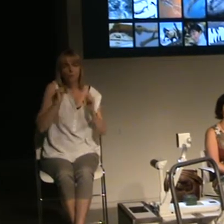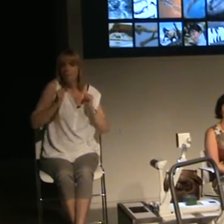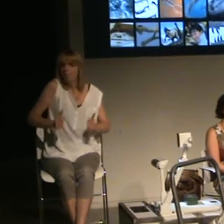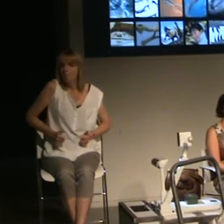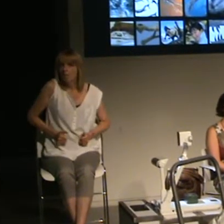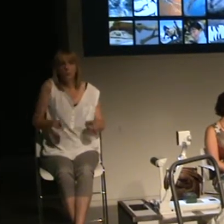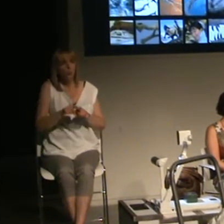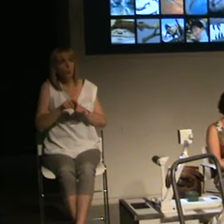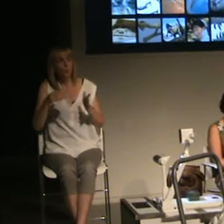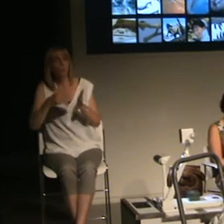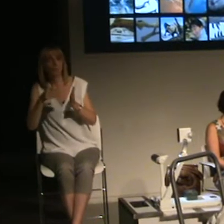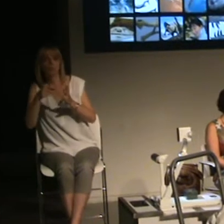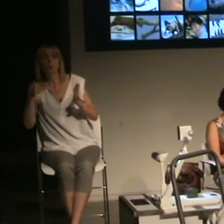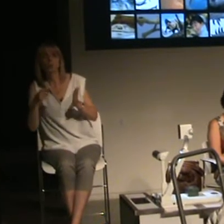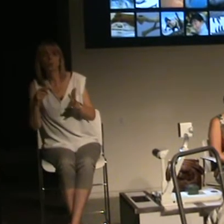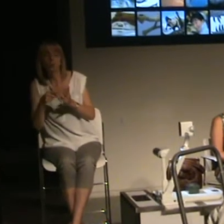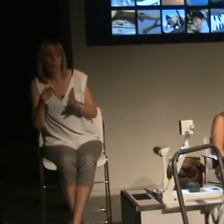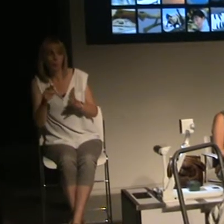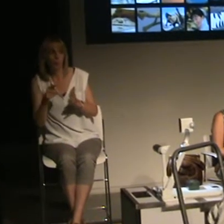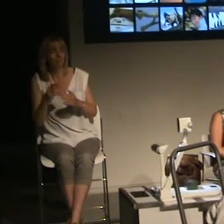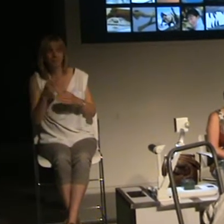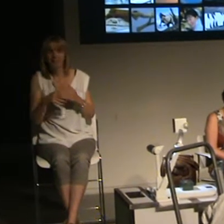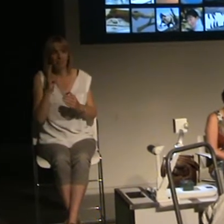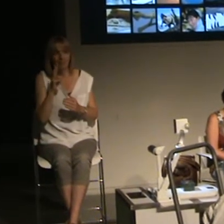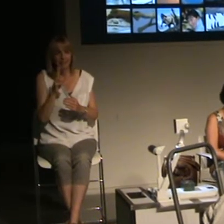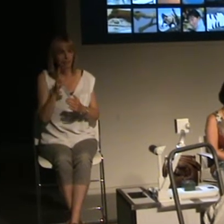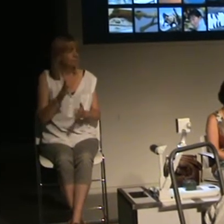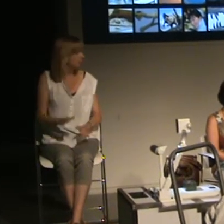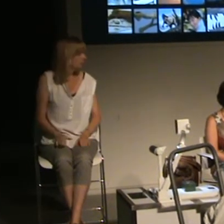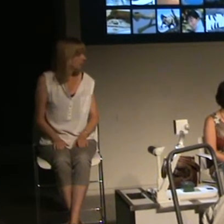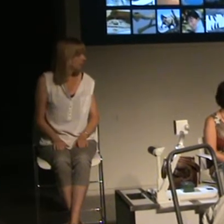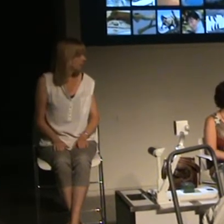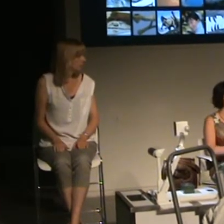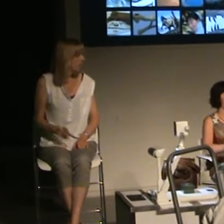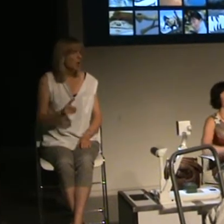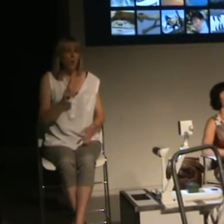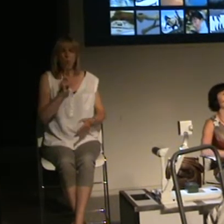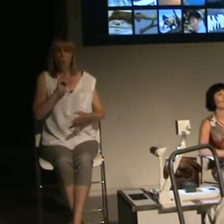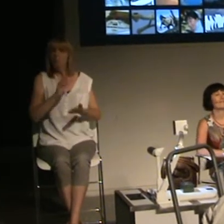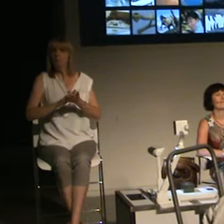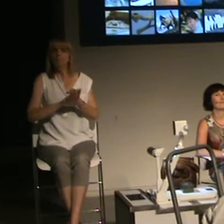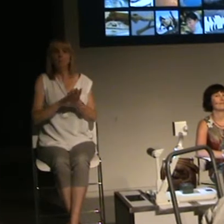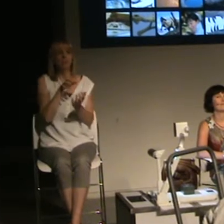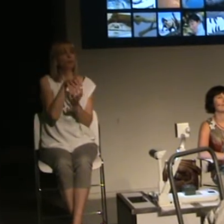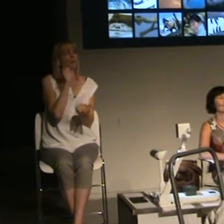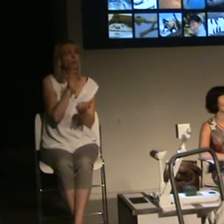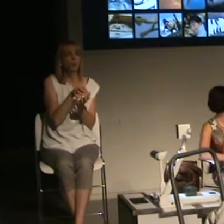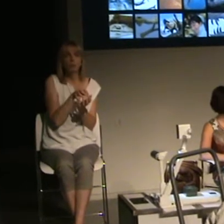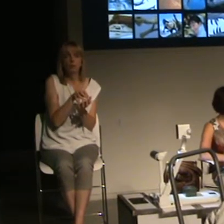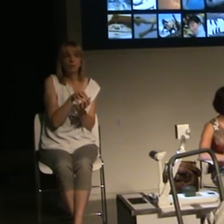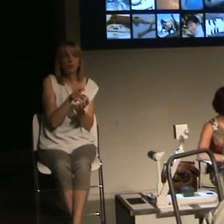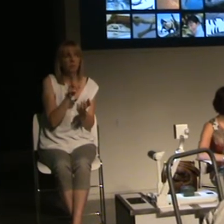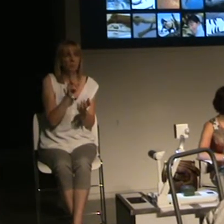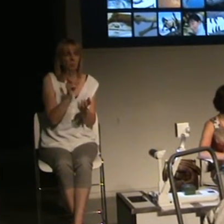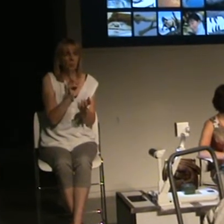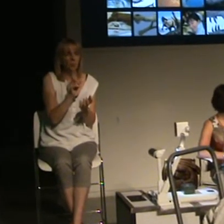in the wild. So when we do talk about crocodiles, what are we talking about? How do we know a crocodile from